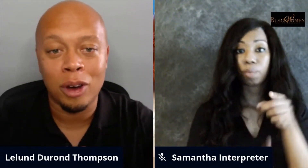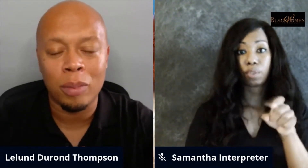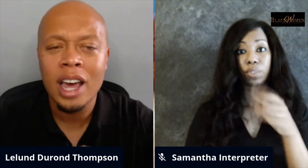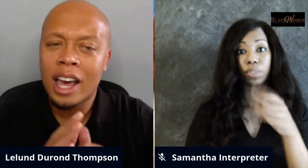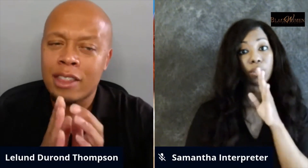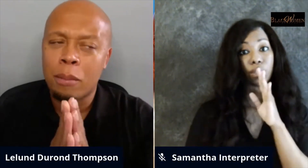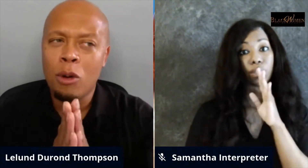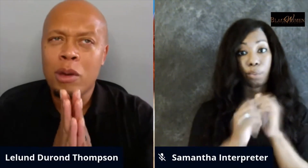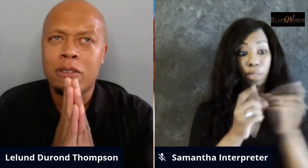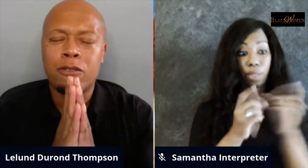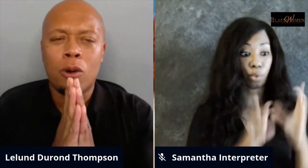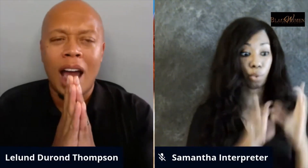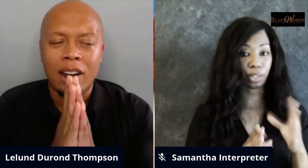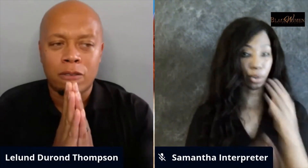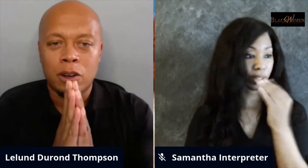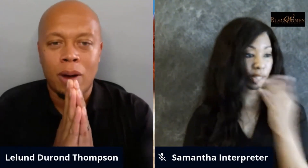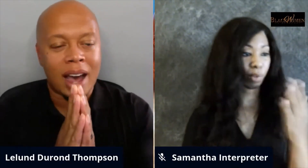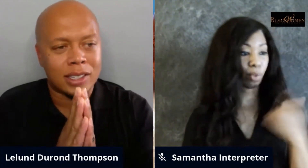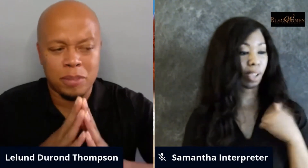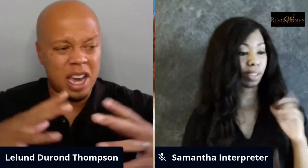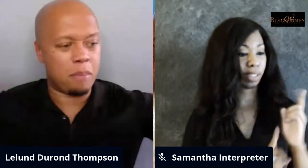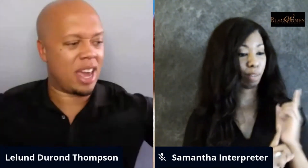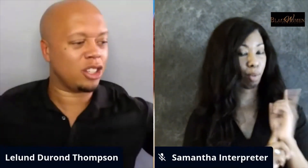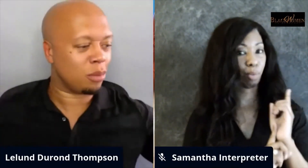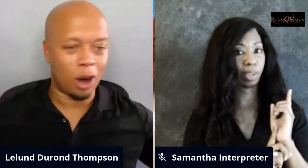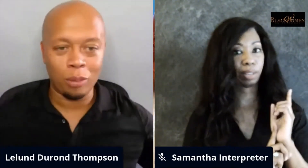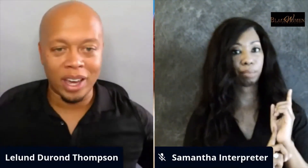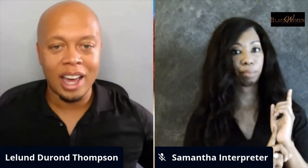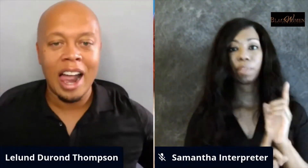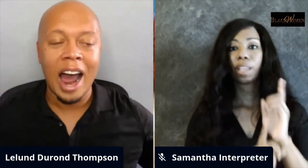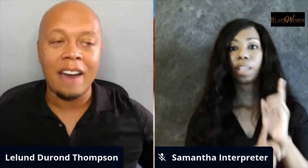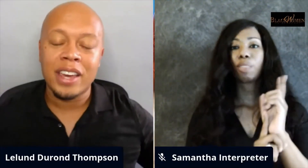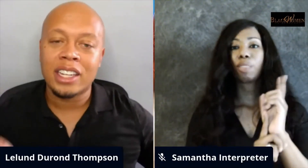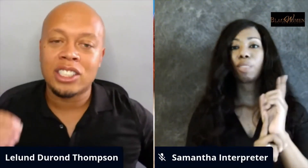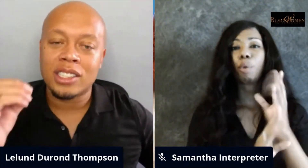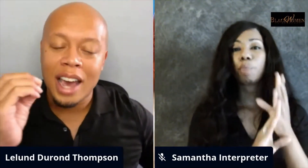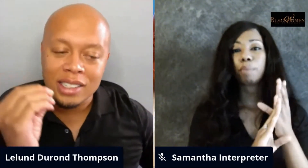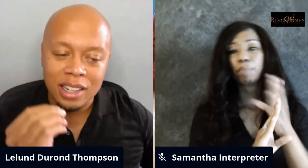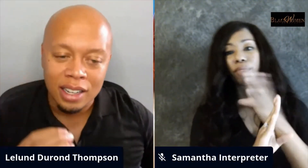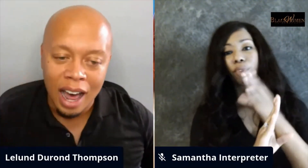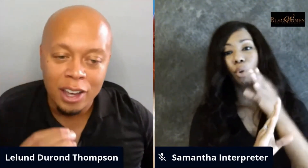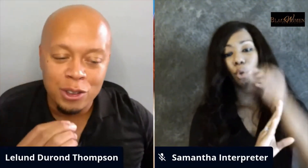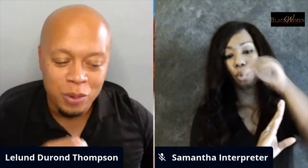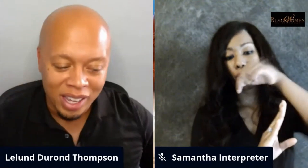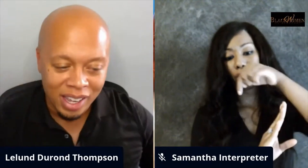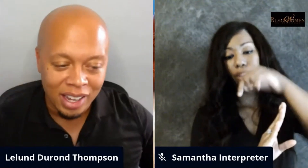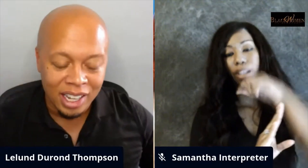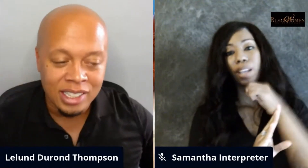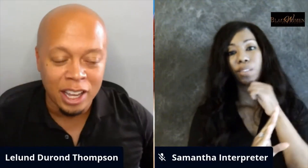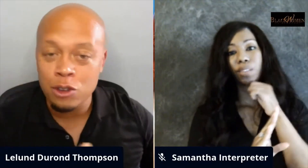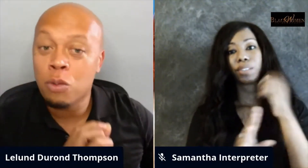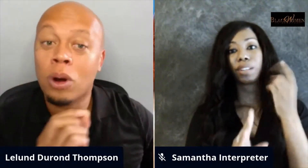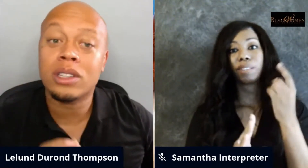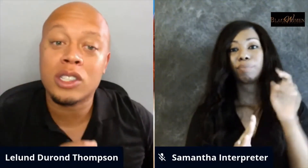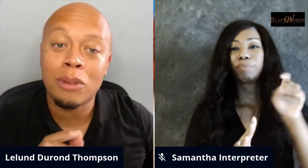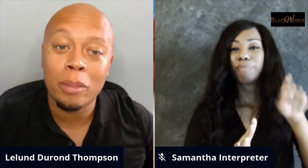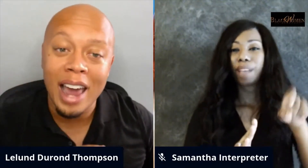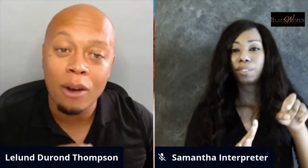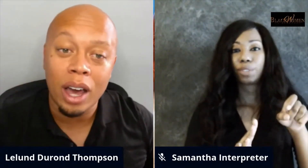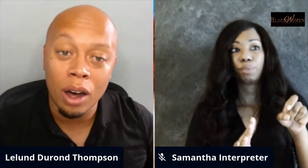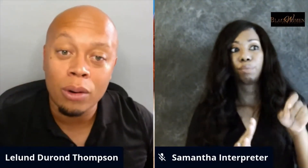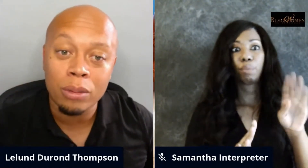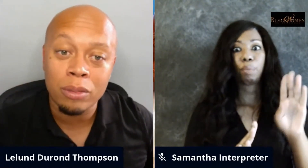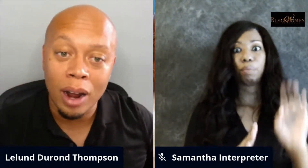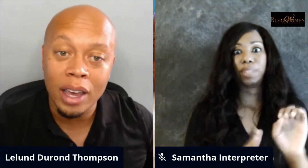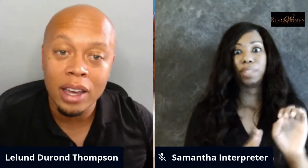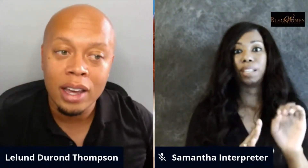just need a moment. And the moment before, I don't feel has to be a major moment. I think it just has to lock you in. It's like you've worked this moment out